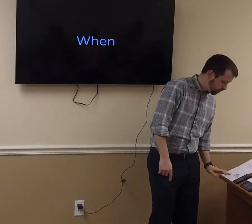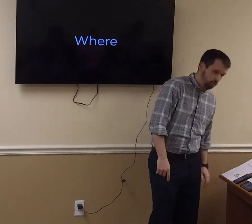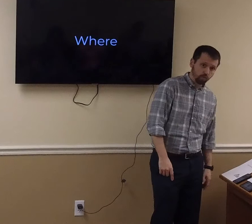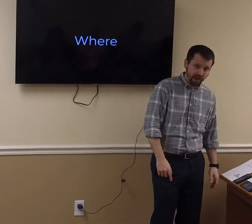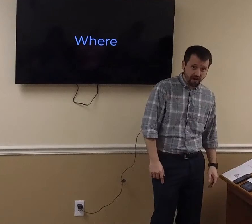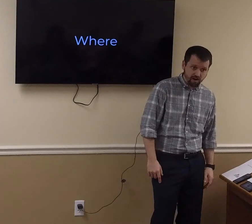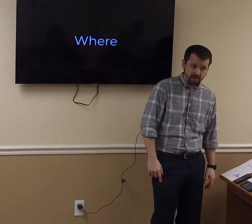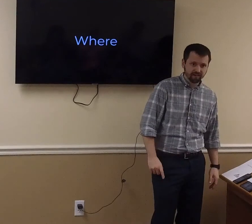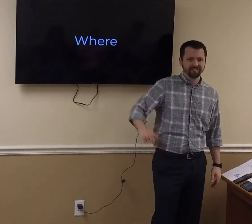Where?